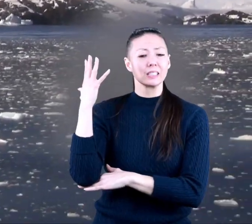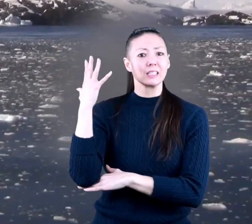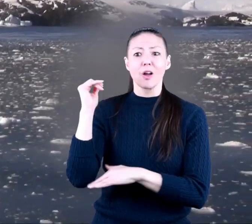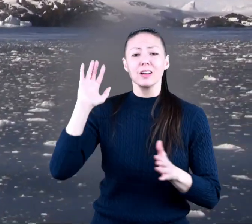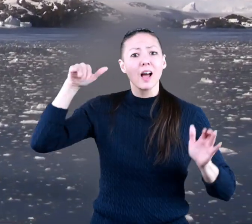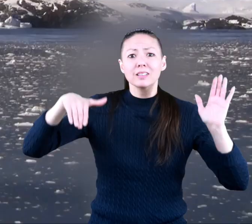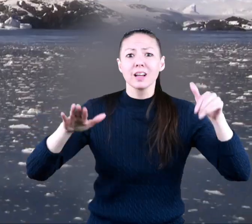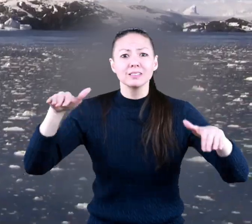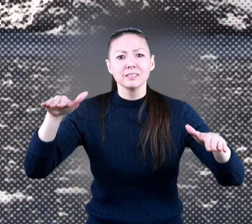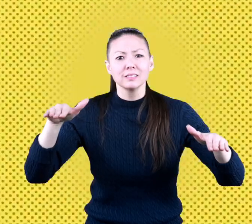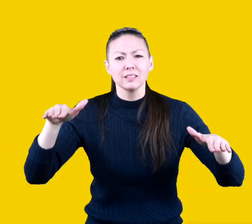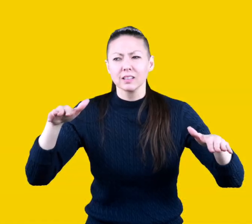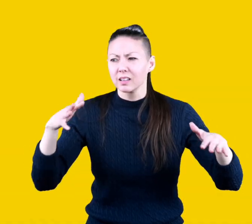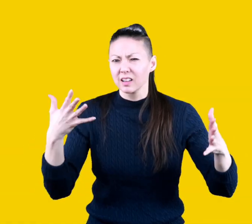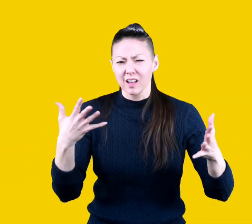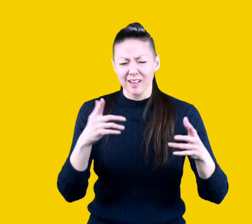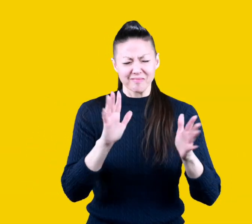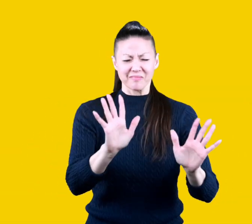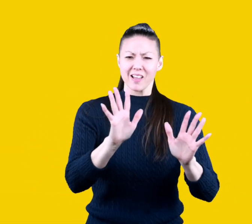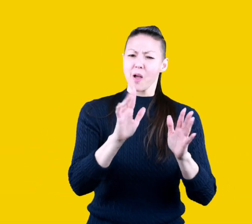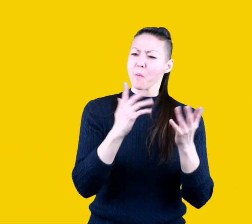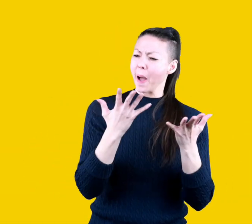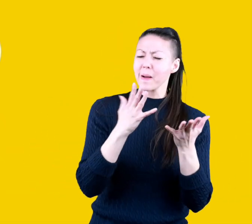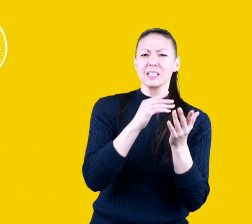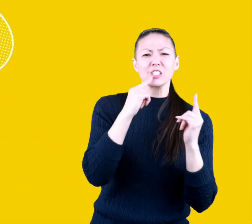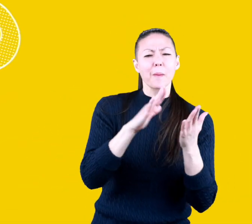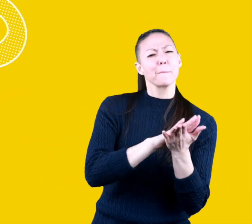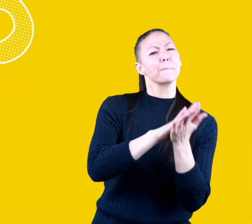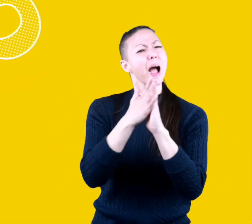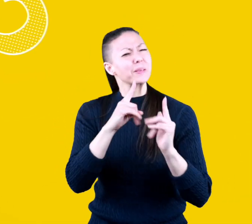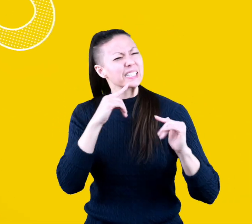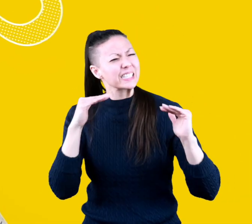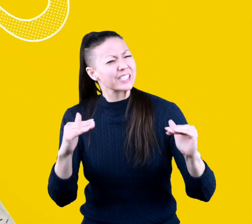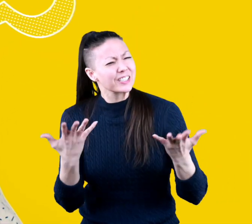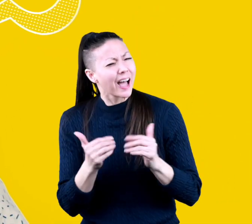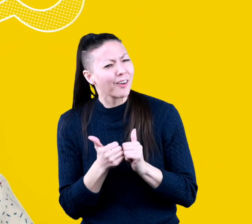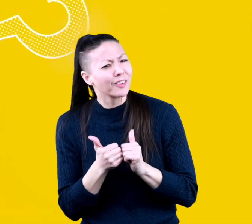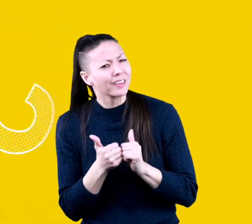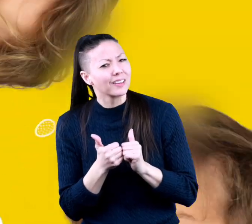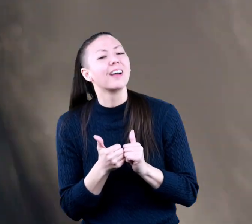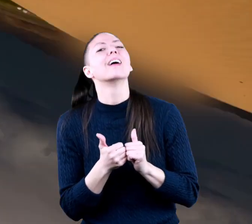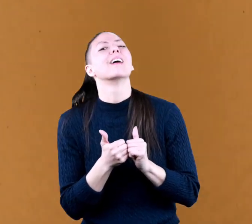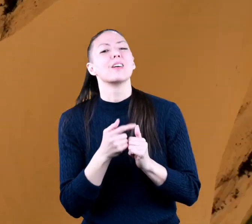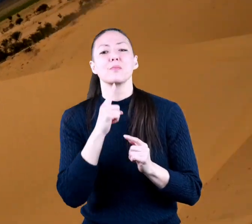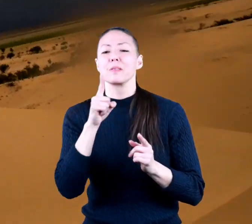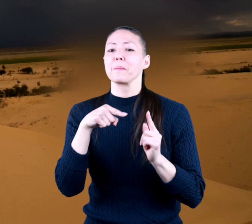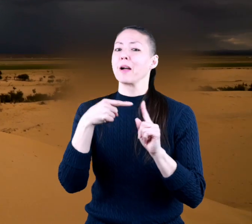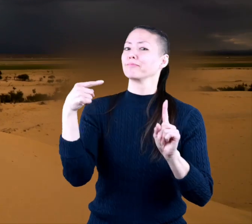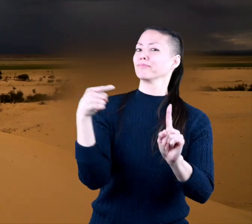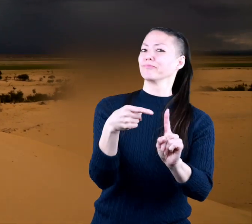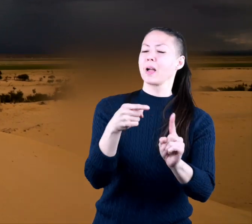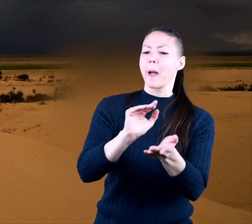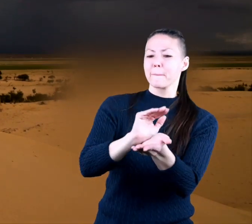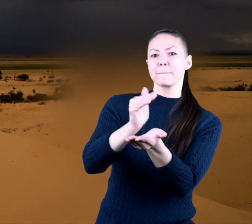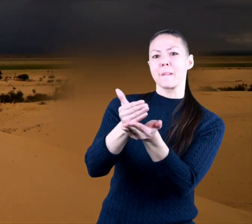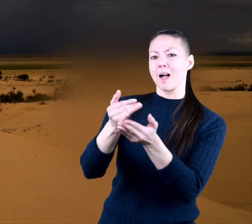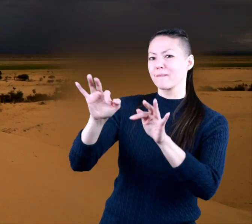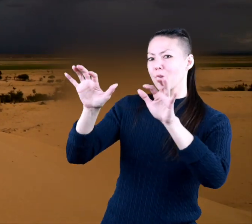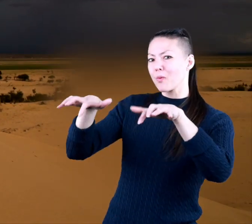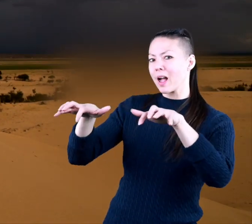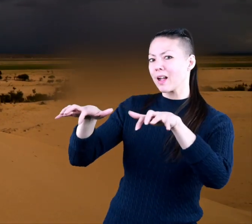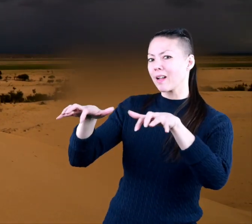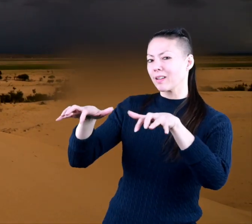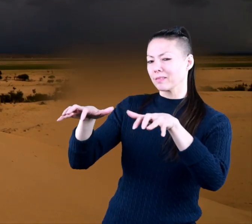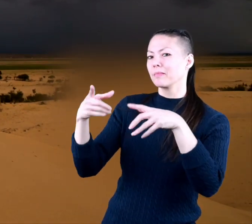plants or sand dunes. So, what is it that makes a desert a desert? Well, it's all about the amount